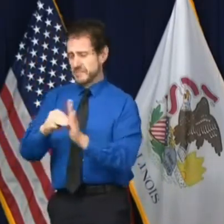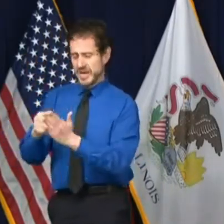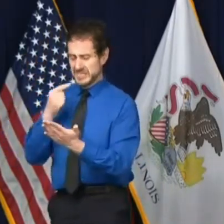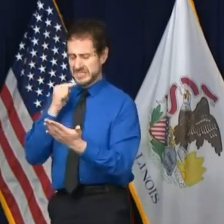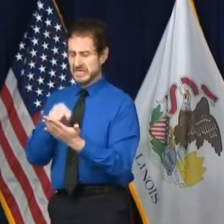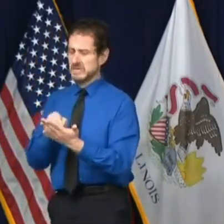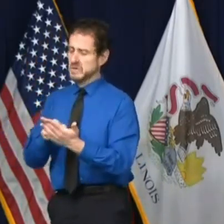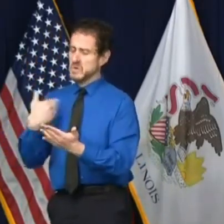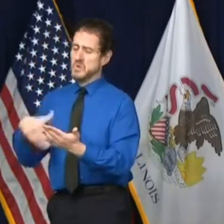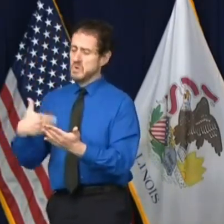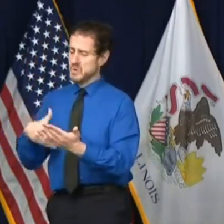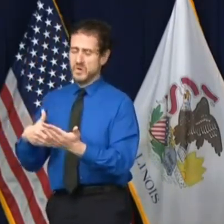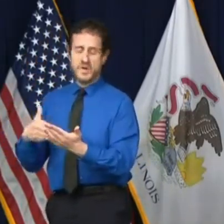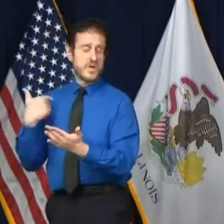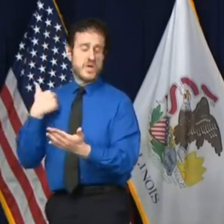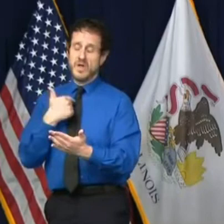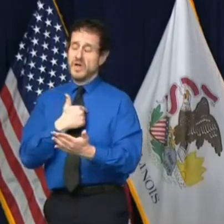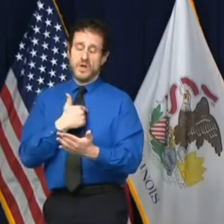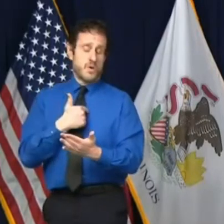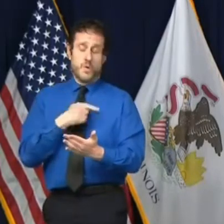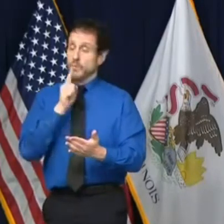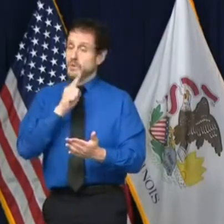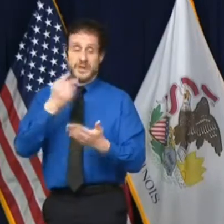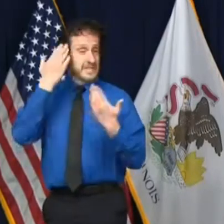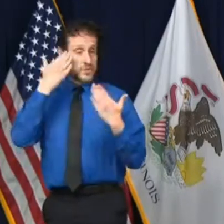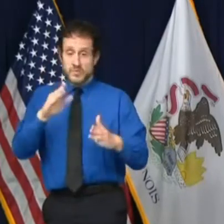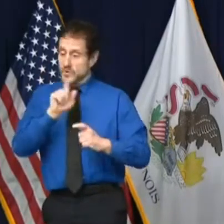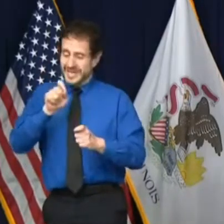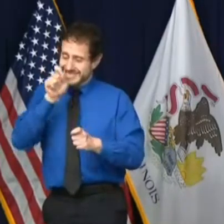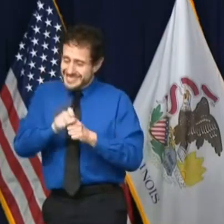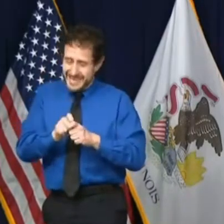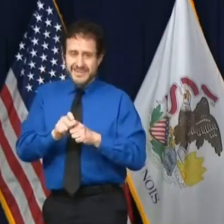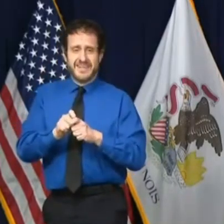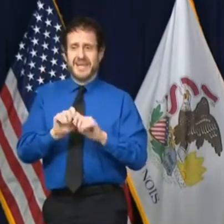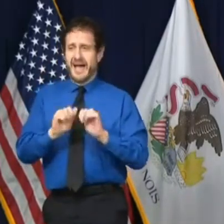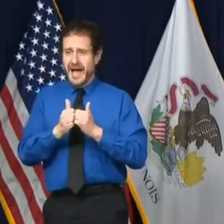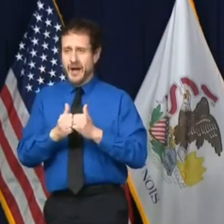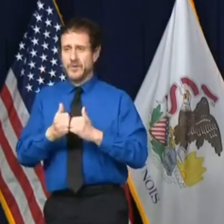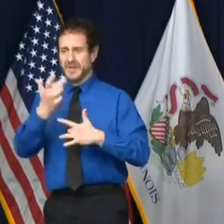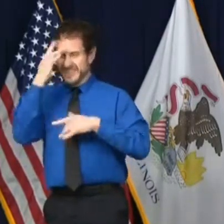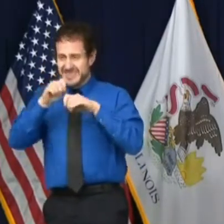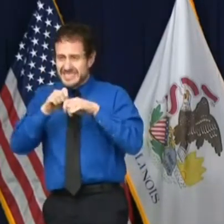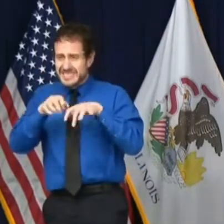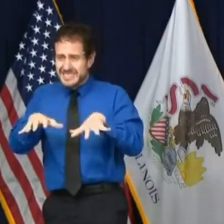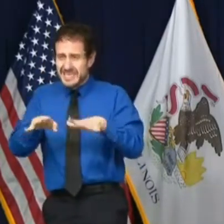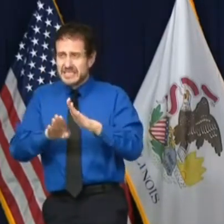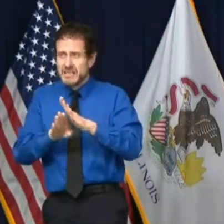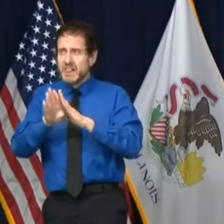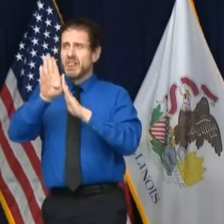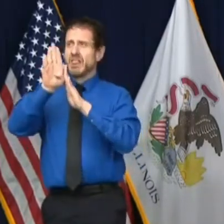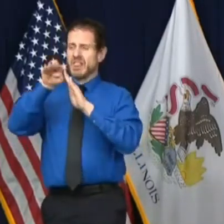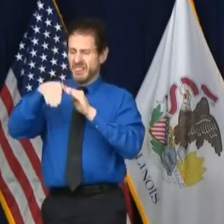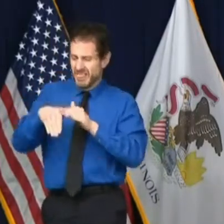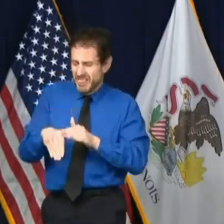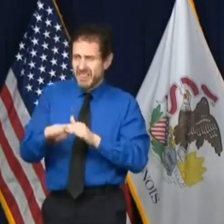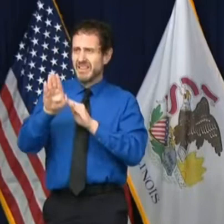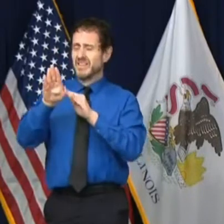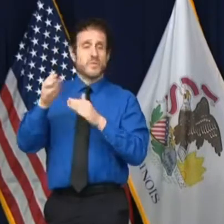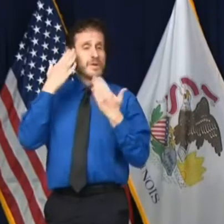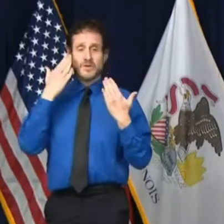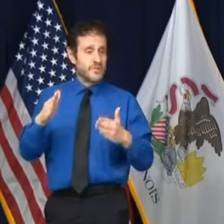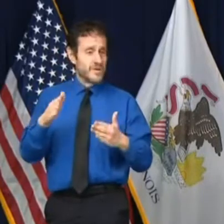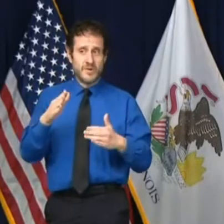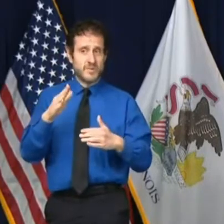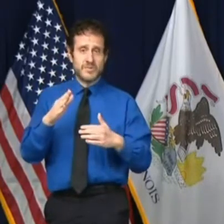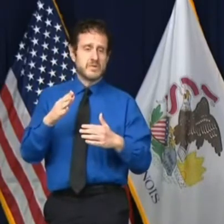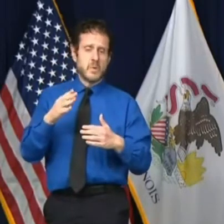bend that curve, but nobody really knows exactly where we're going to end up here. The fact is that